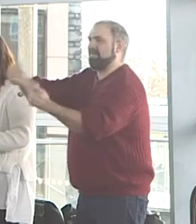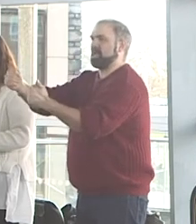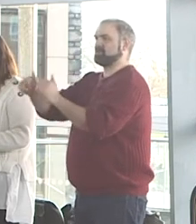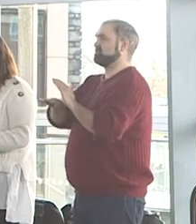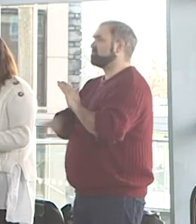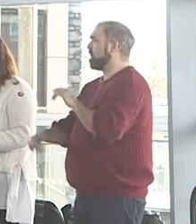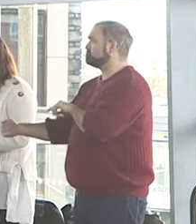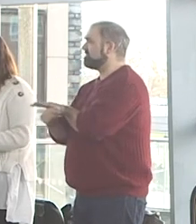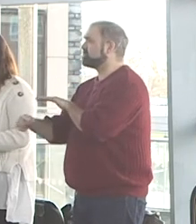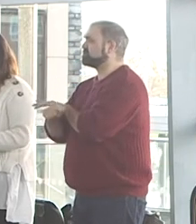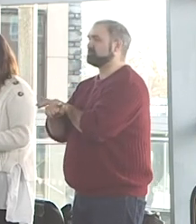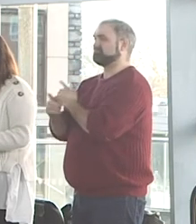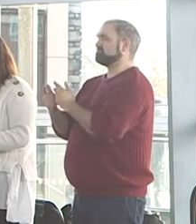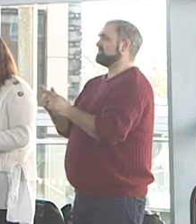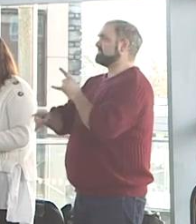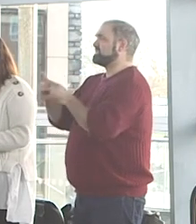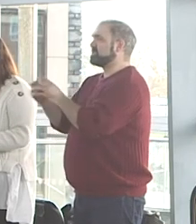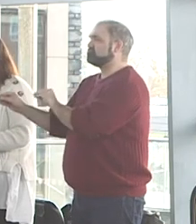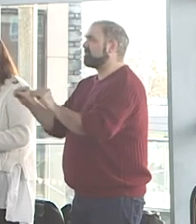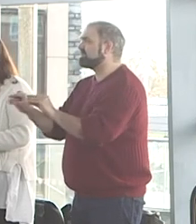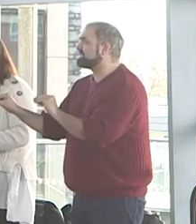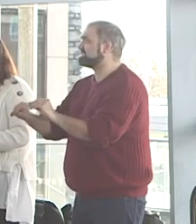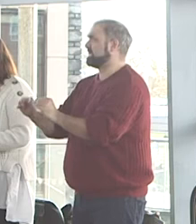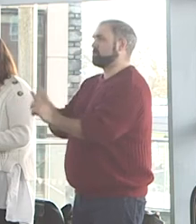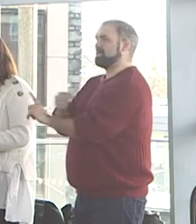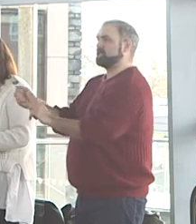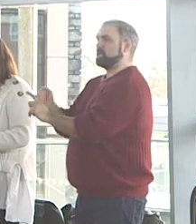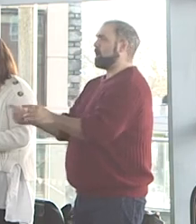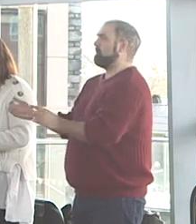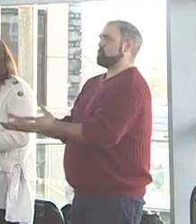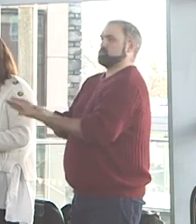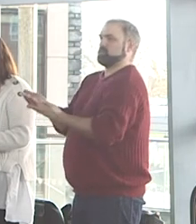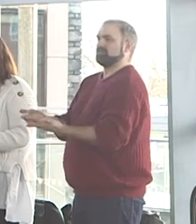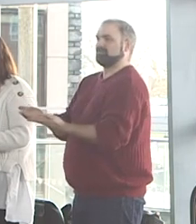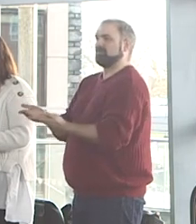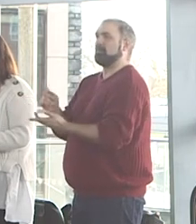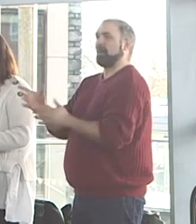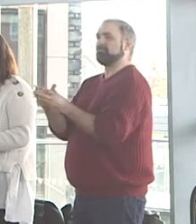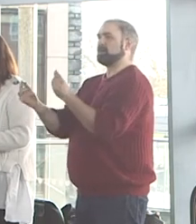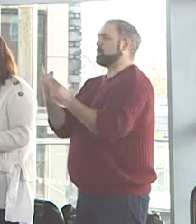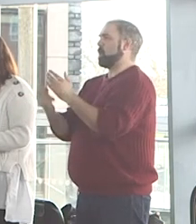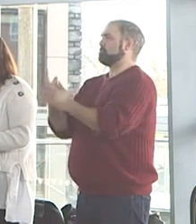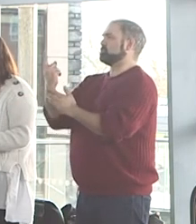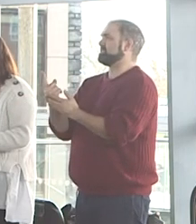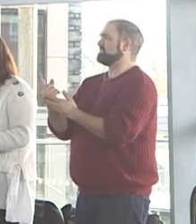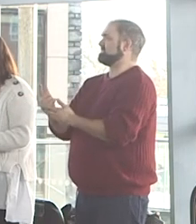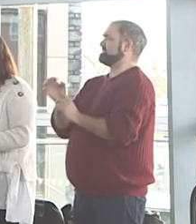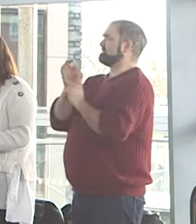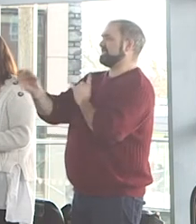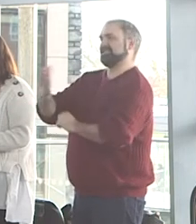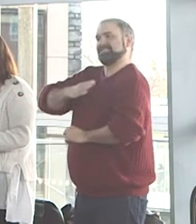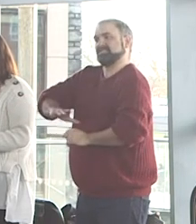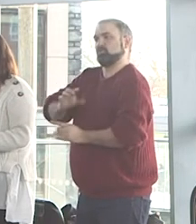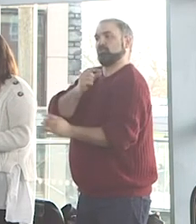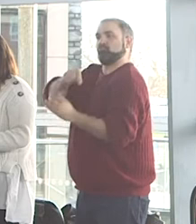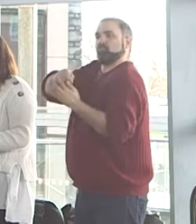refugees, victims of sex trafficking and domestic abuse. But it did miss an opportunity to mention the specific needs and requirements